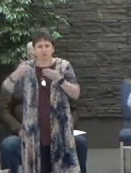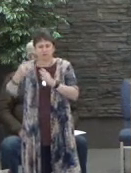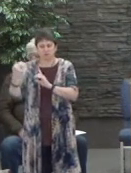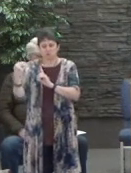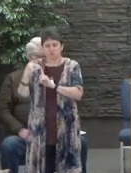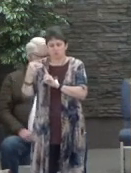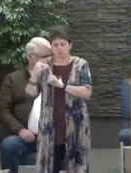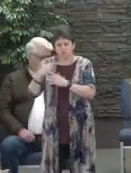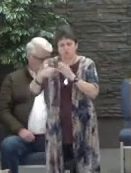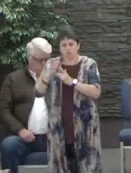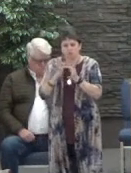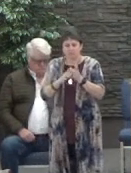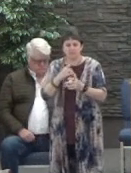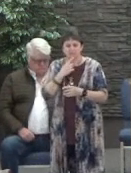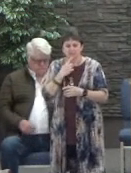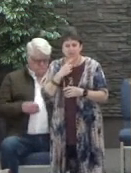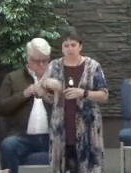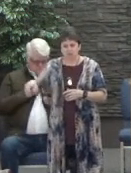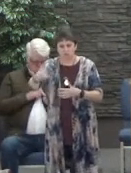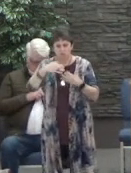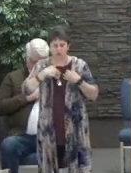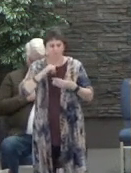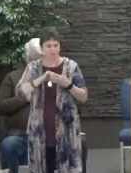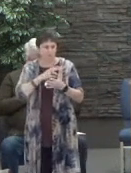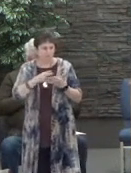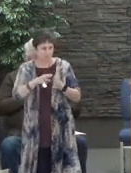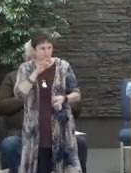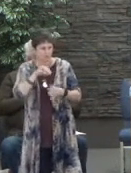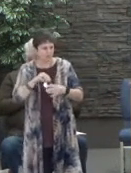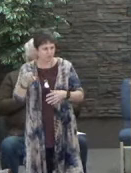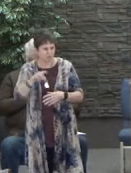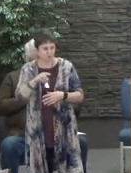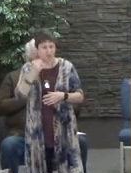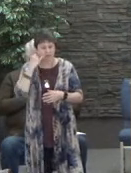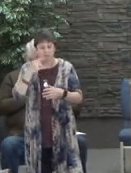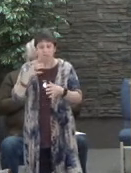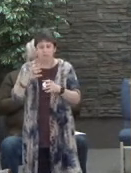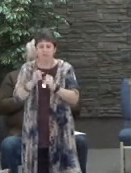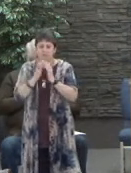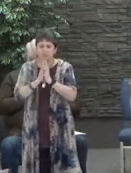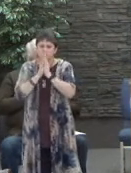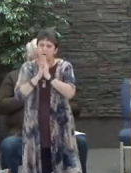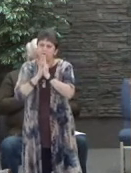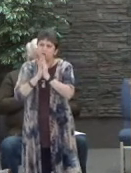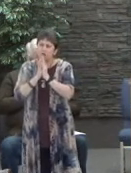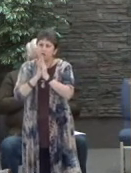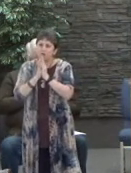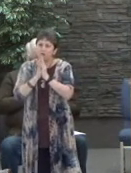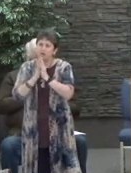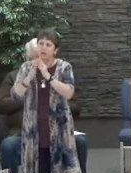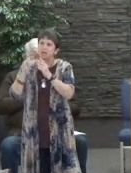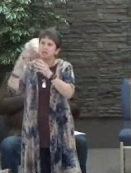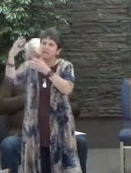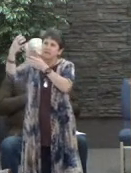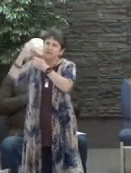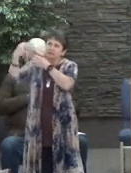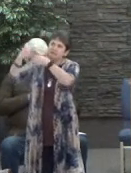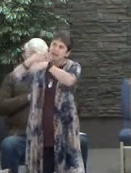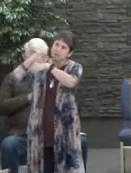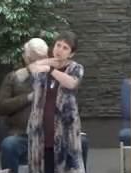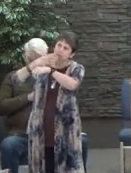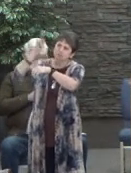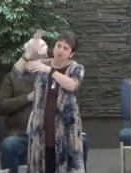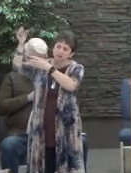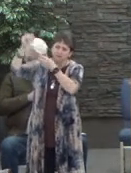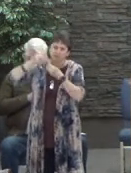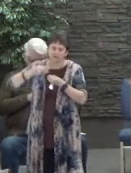remembrance what Jesus said, you have that Spirit. And we believe that if we can get prayerful, the counsel that God will give through His